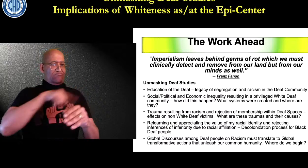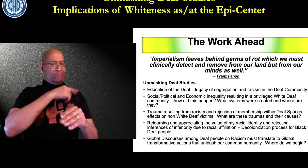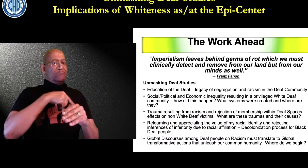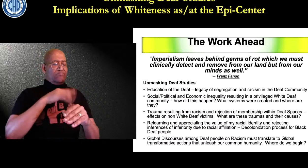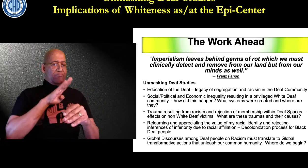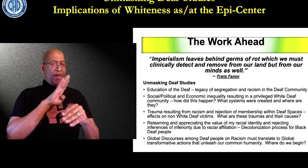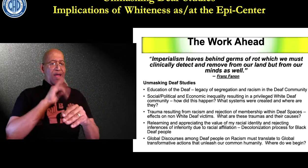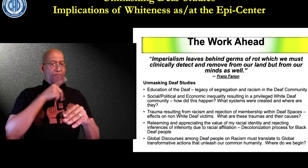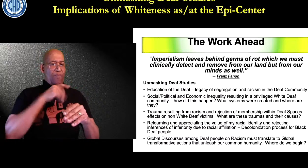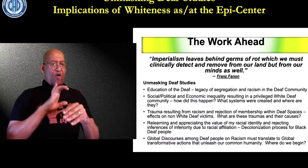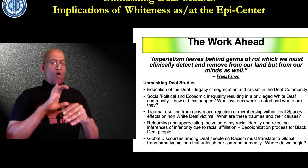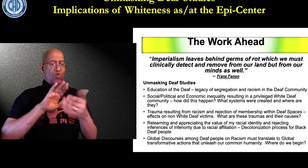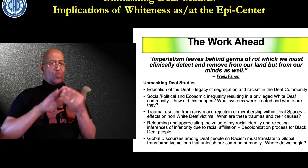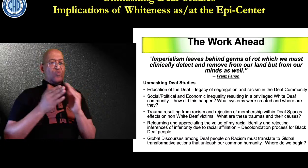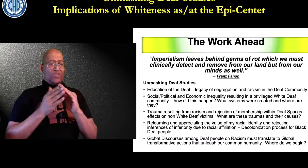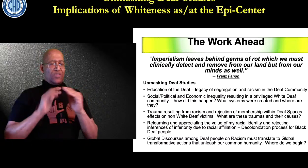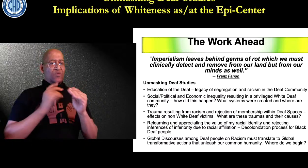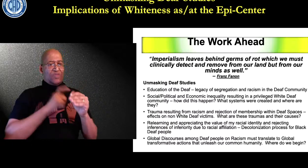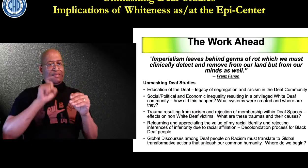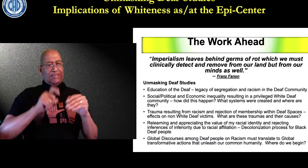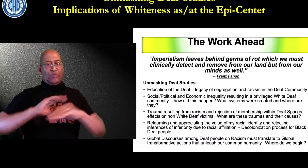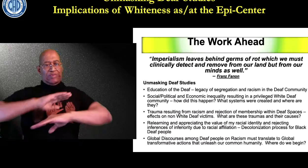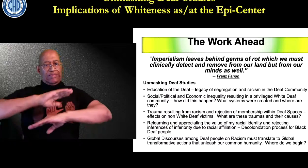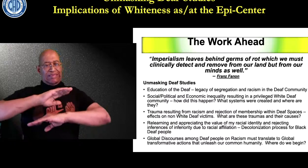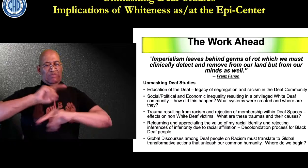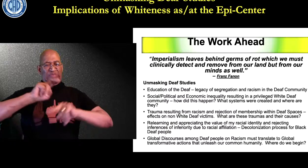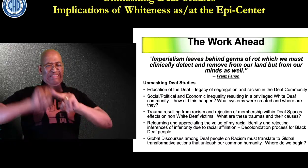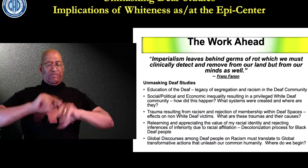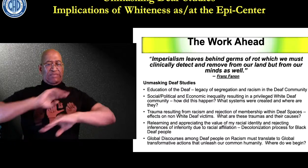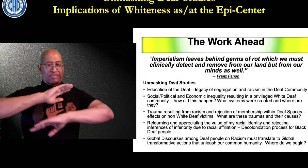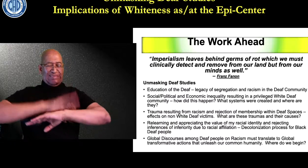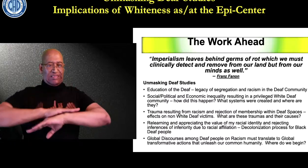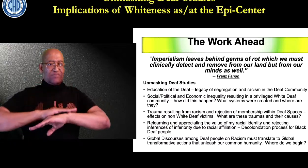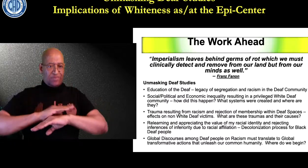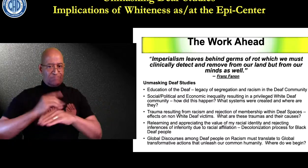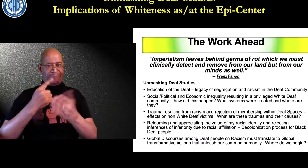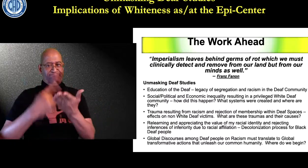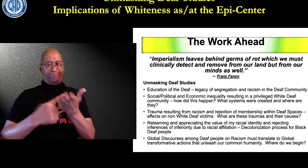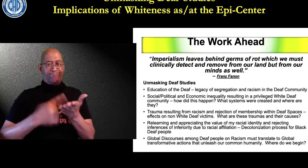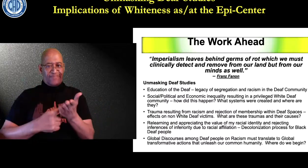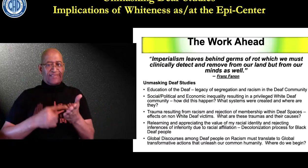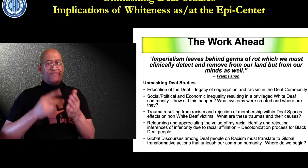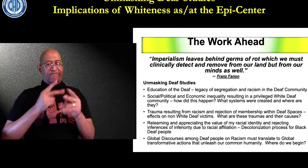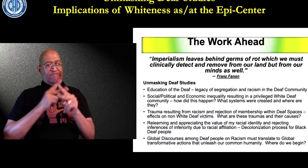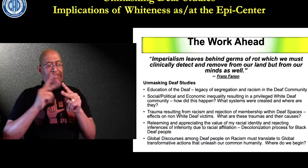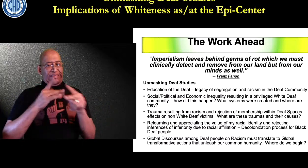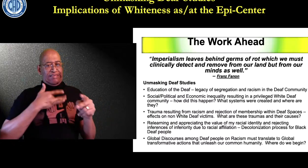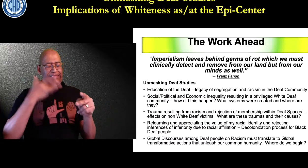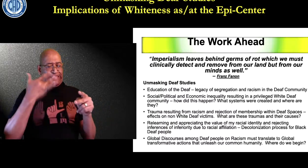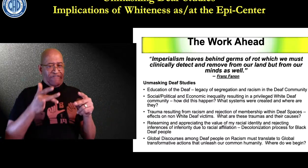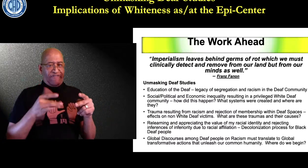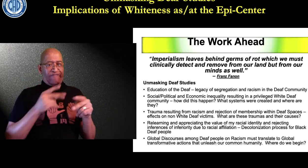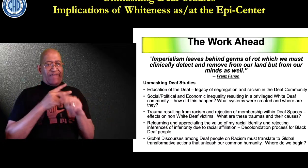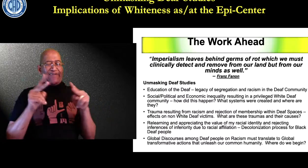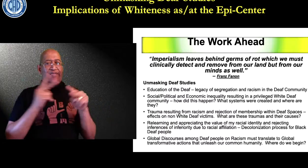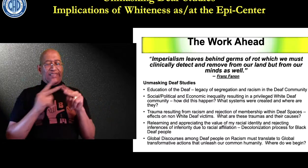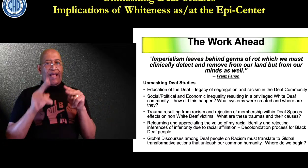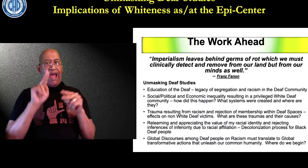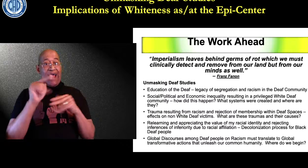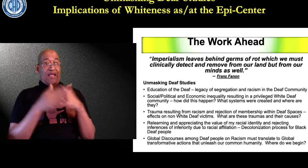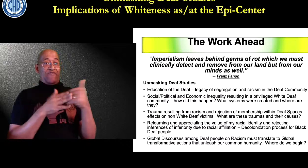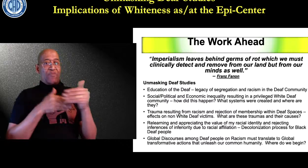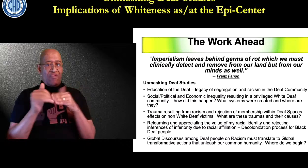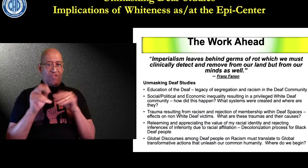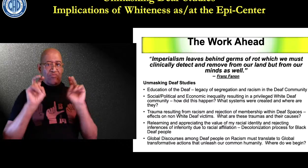Both sides, the white community and us, the BIPOC. And literally sit down at